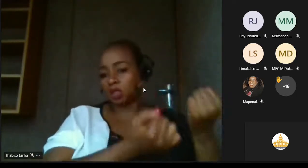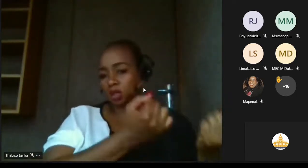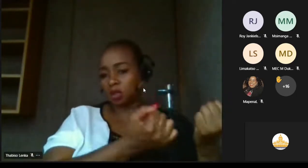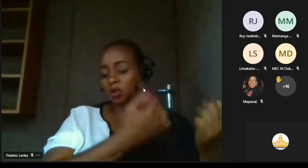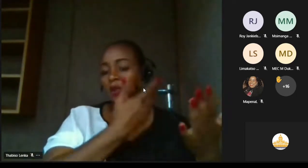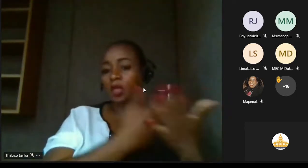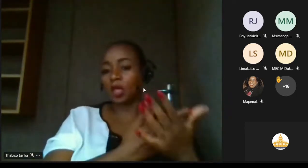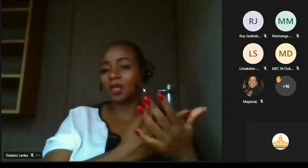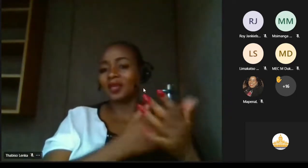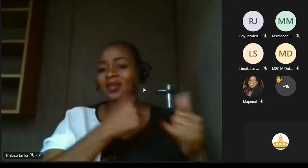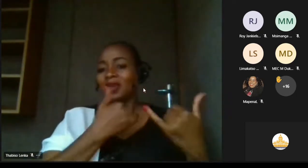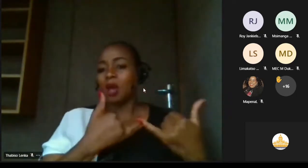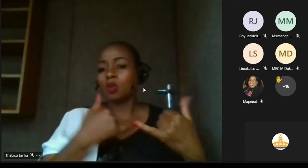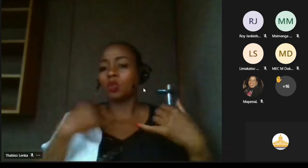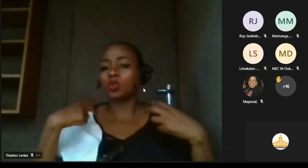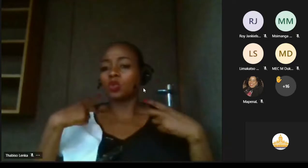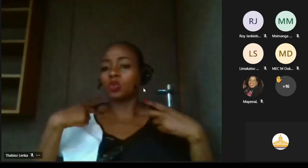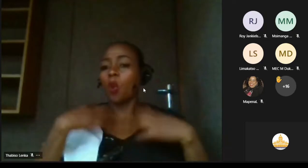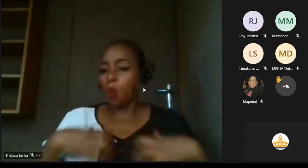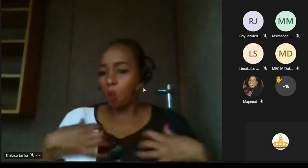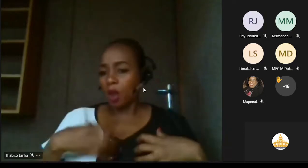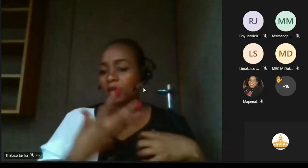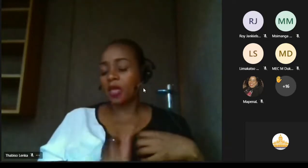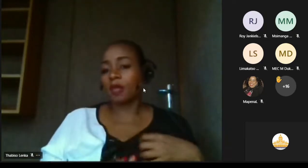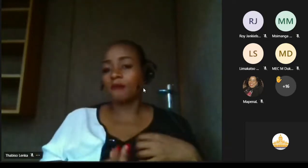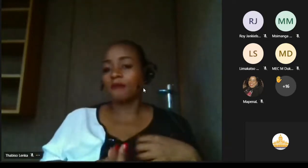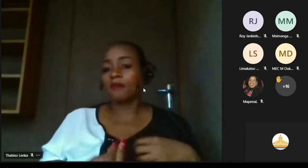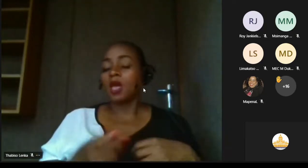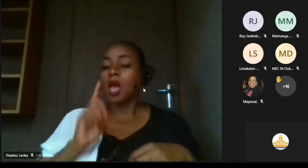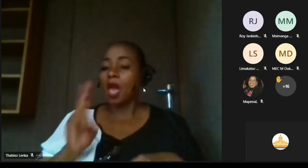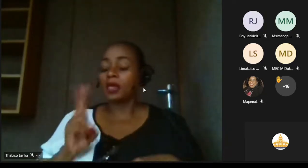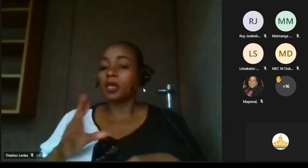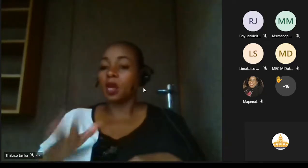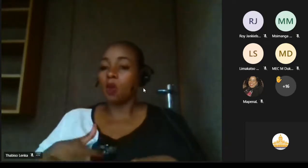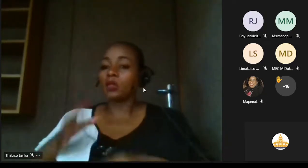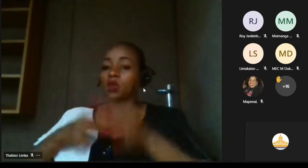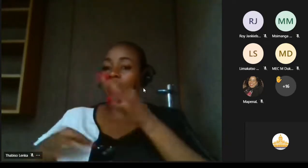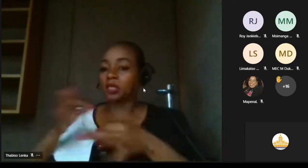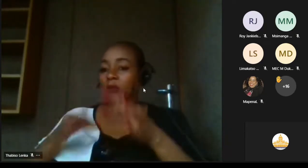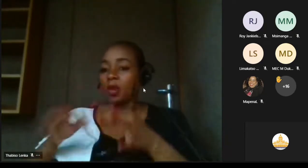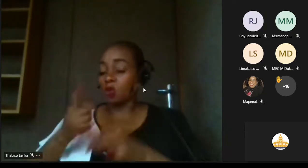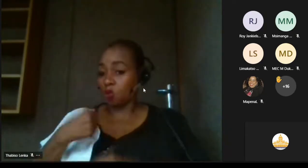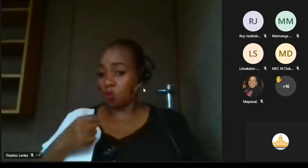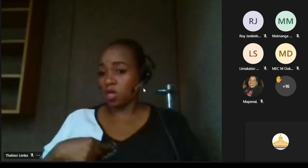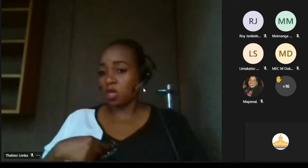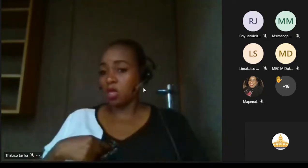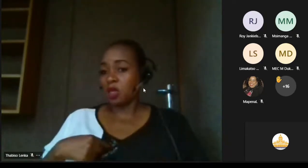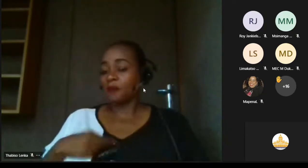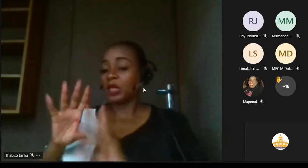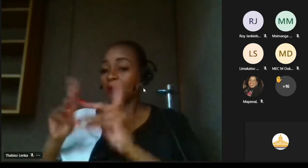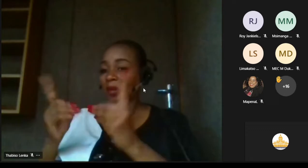gore e ba hloba boroko mme ke rata ho hlalosa honorable speaker gore re le lefapha gona jwale di-title deed nakong ya rona ya